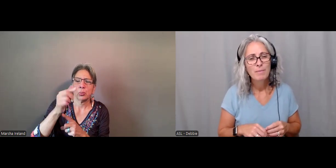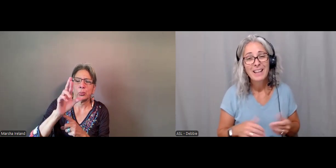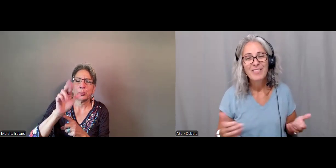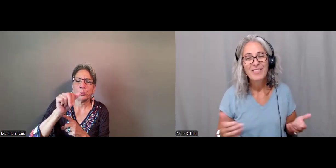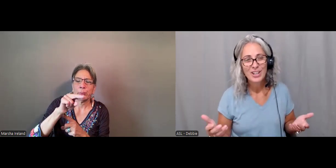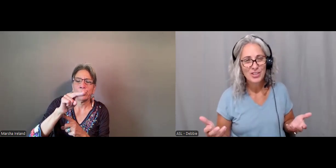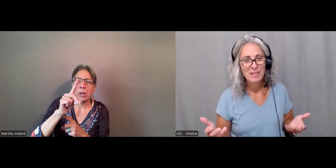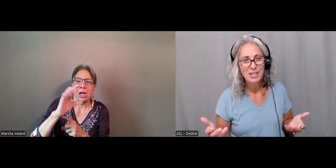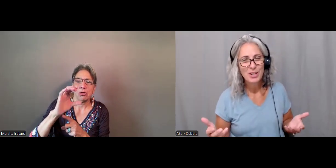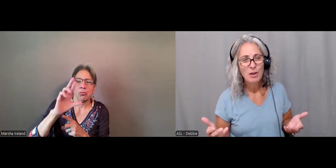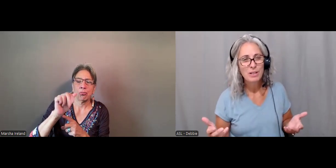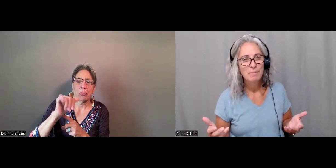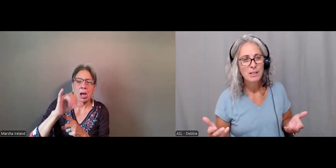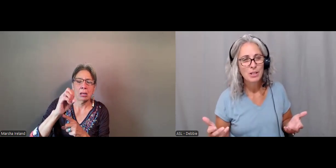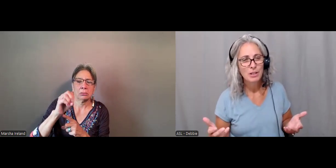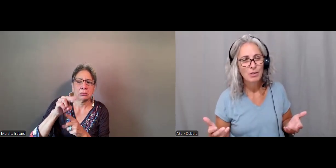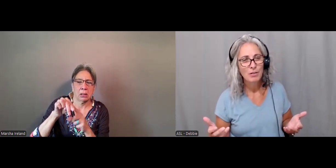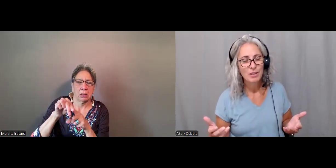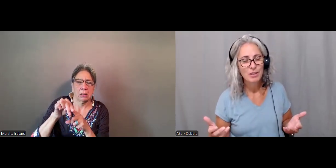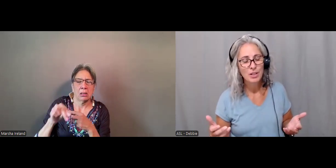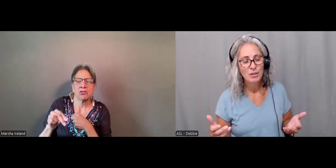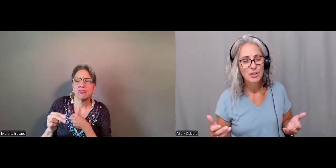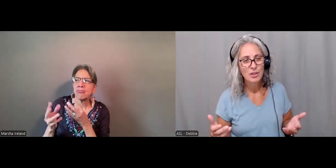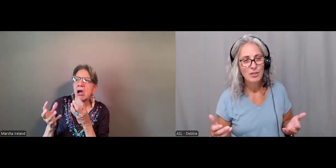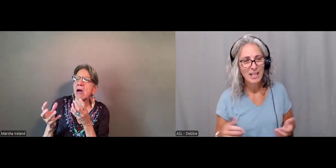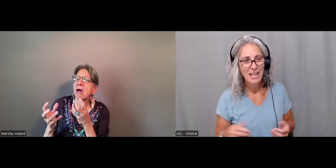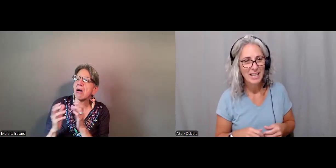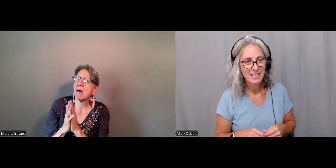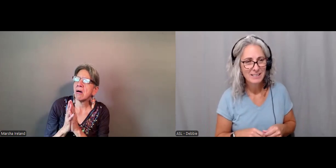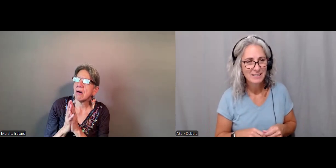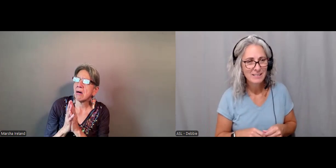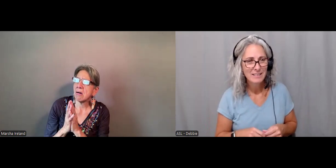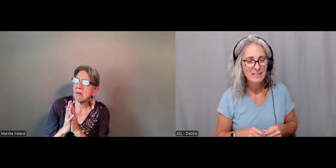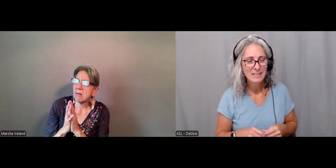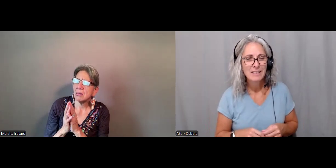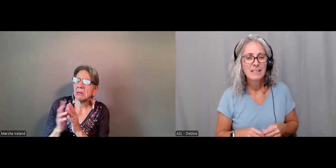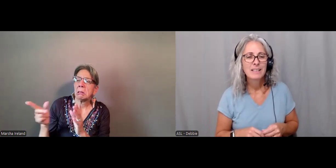One of my lifelong dreams has always been to go to the Grand Canyon.